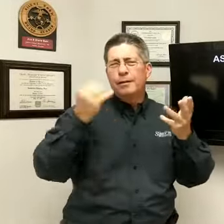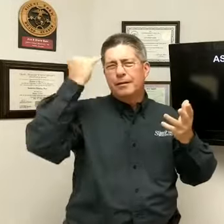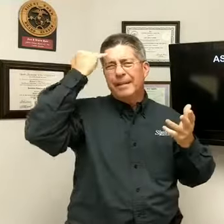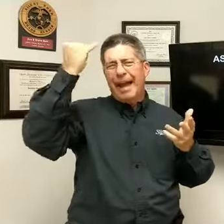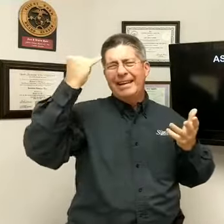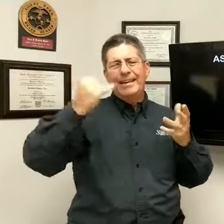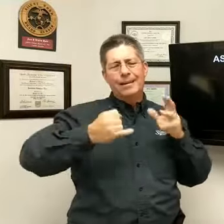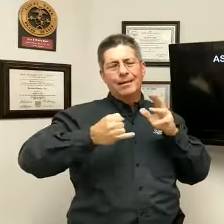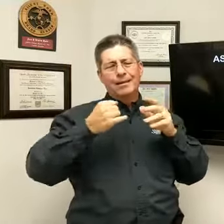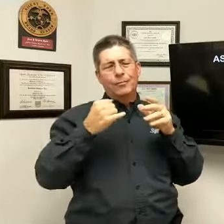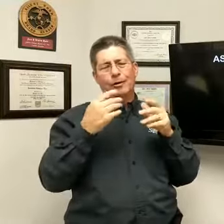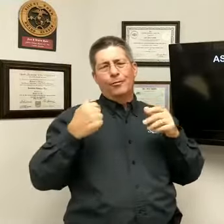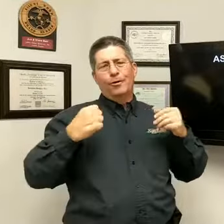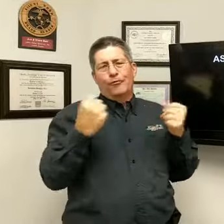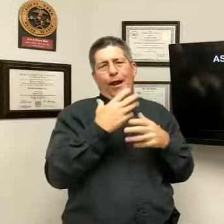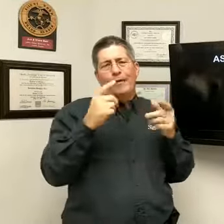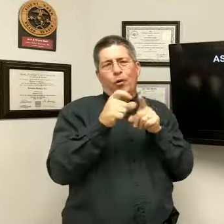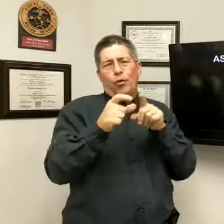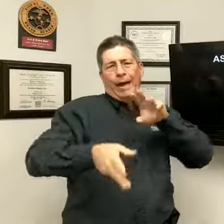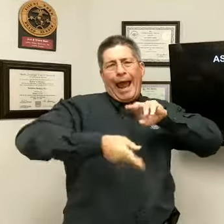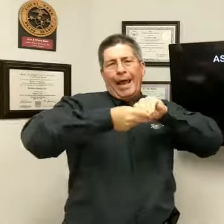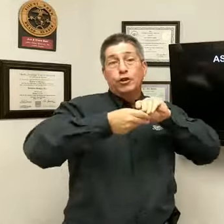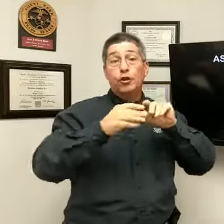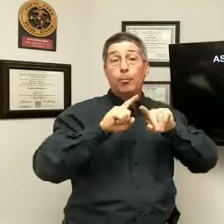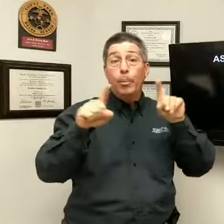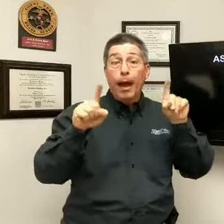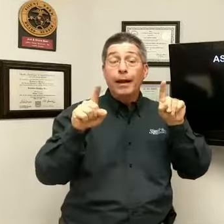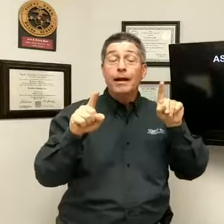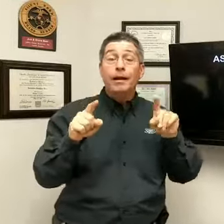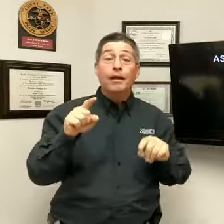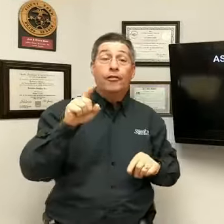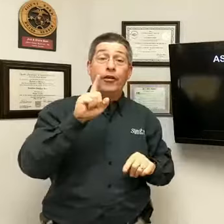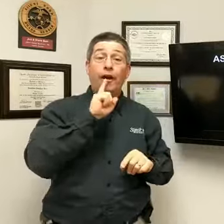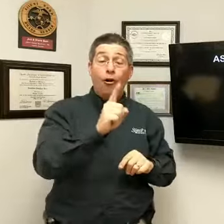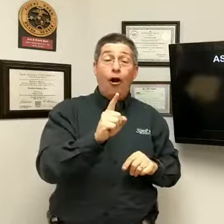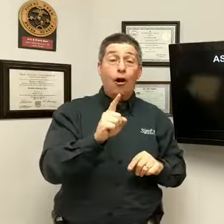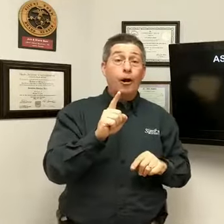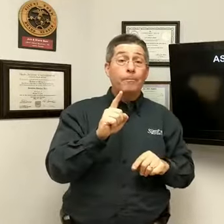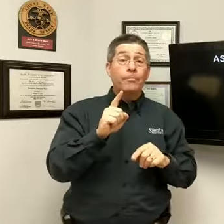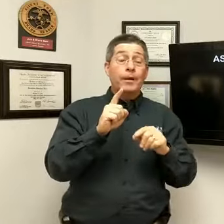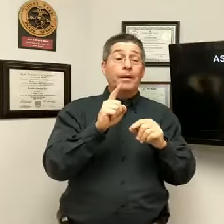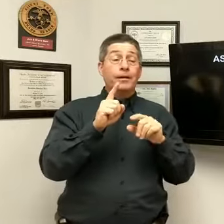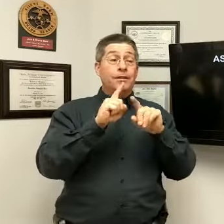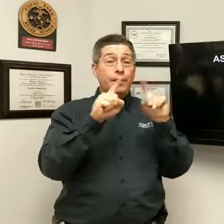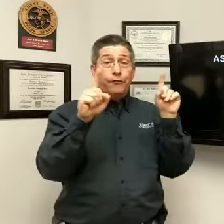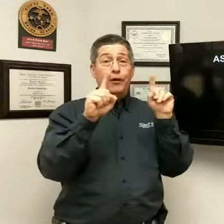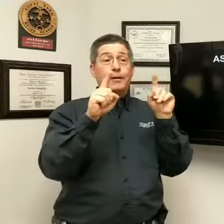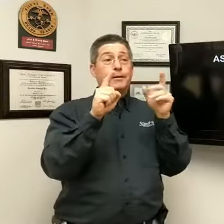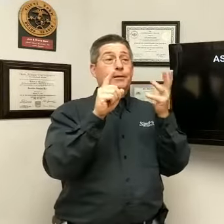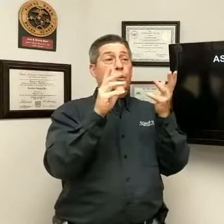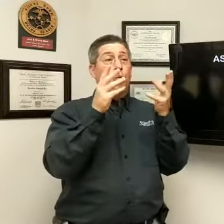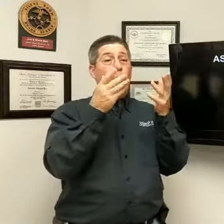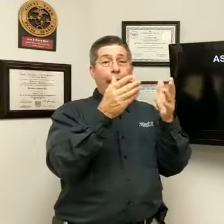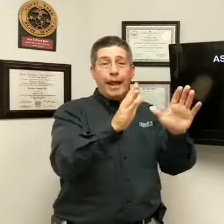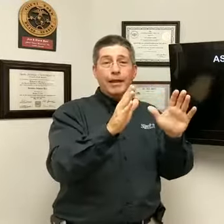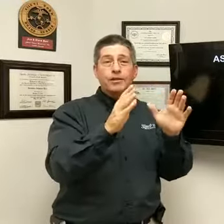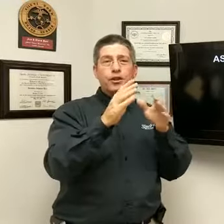The idea, we're afraid of the word add to, but there are different ways that you